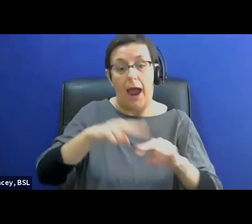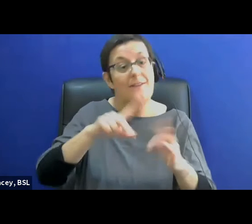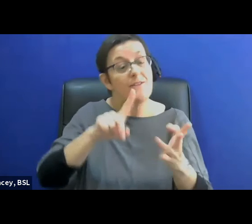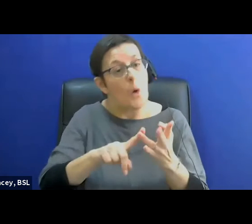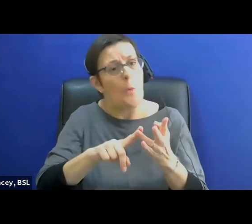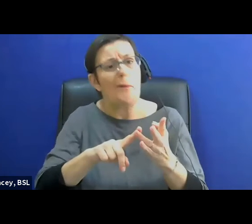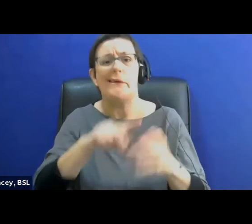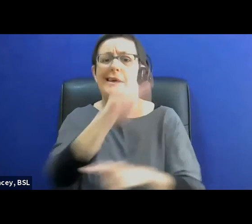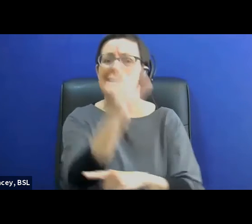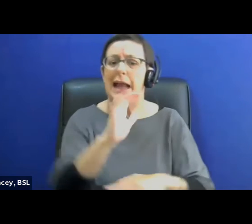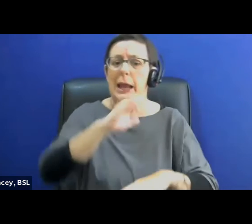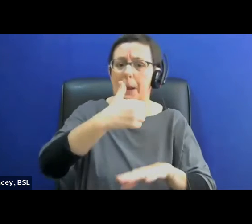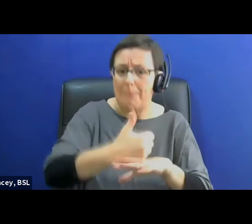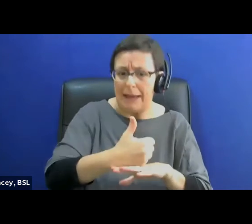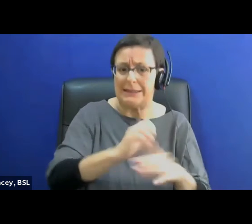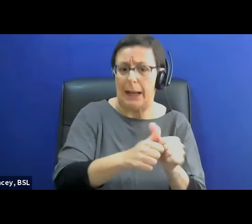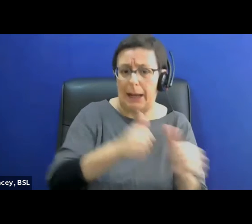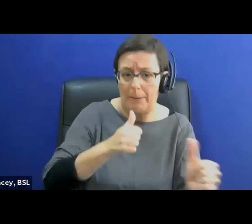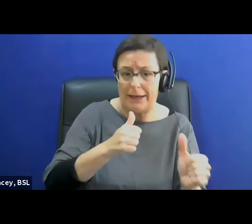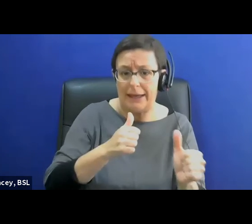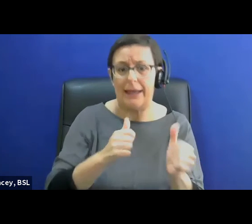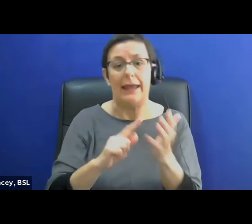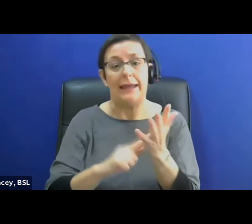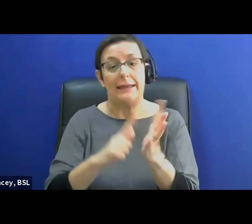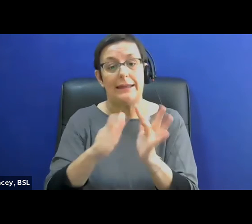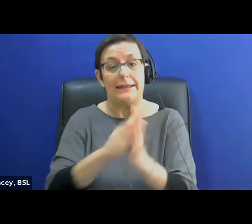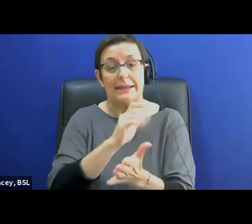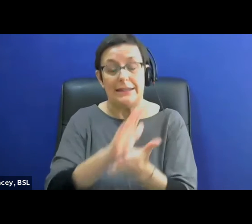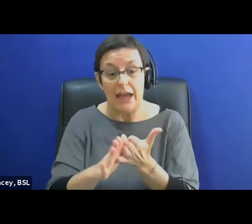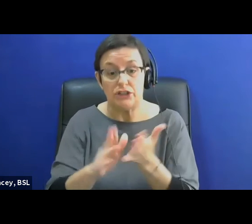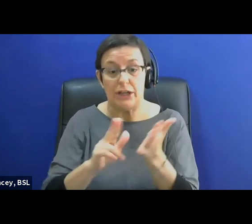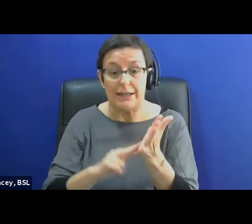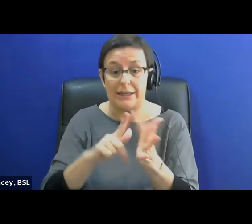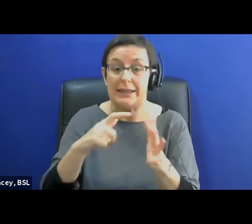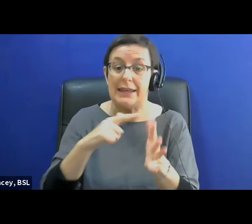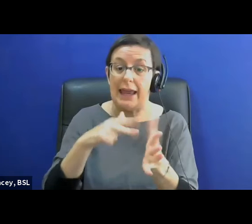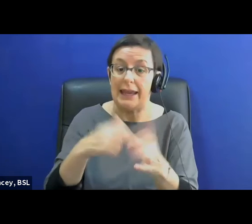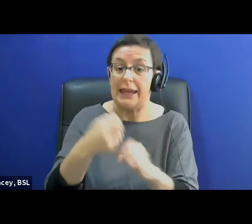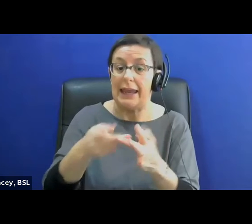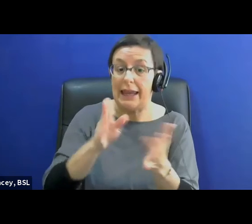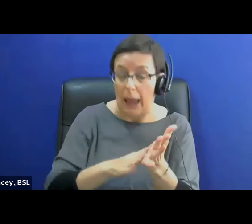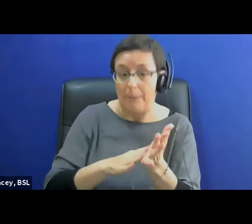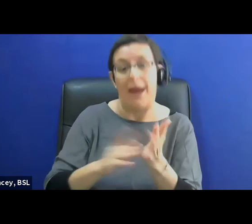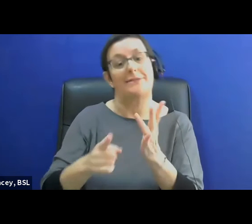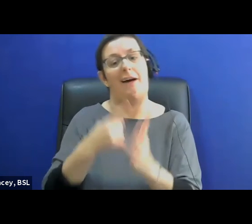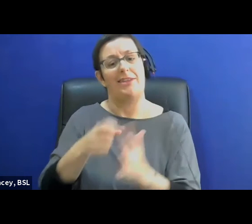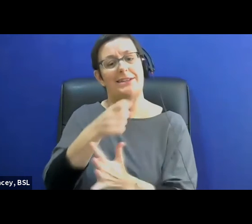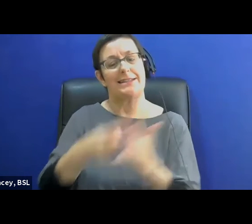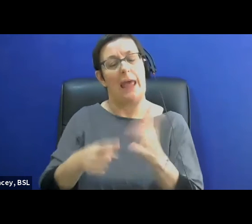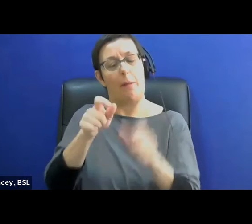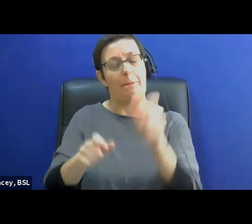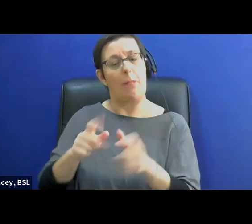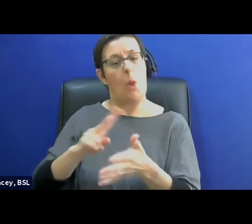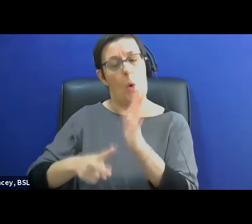1990s, and Tegshnigem and Universal Progress ILC, who are both disabled persons organisations. We wanted